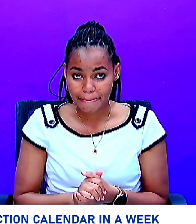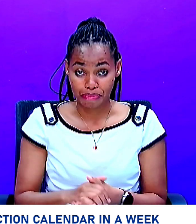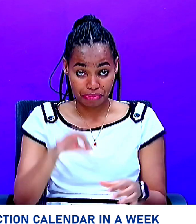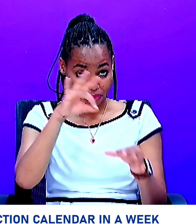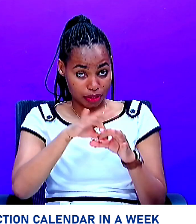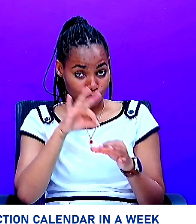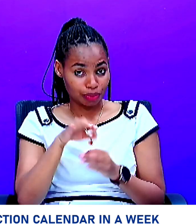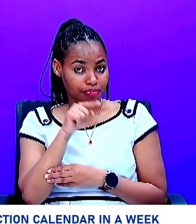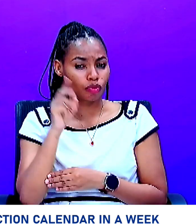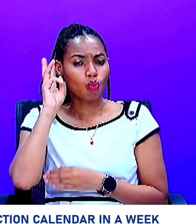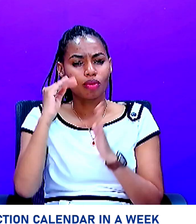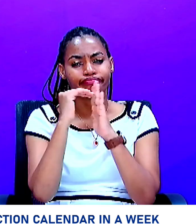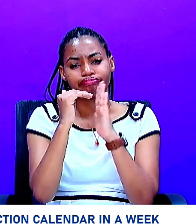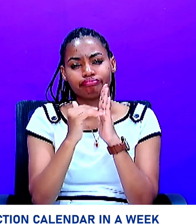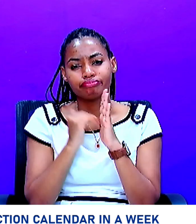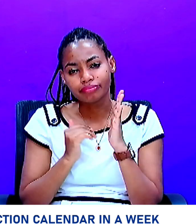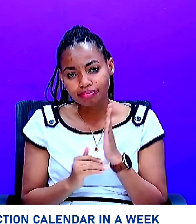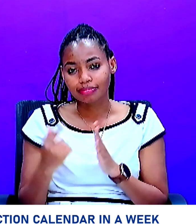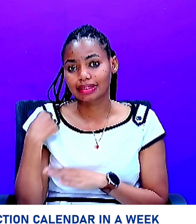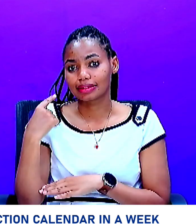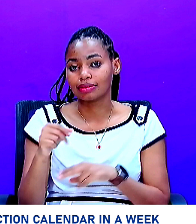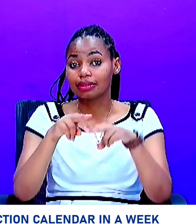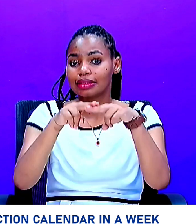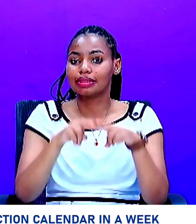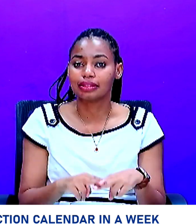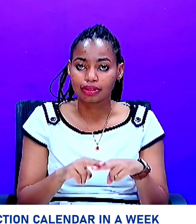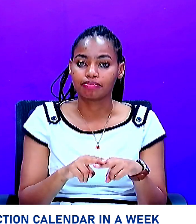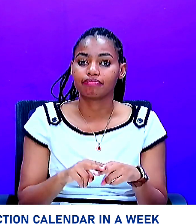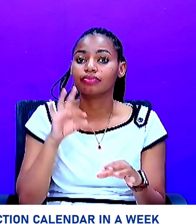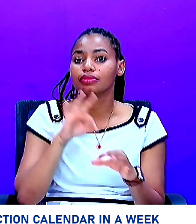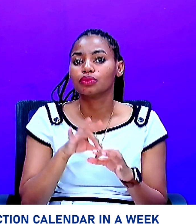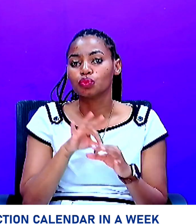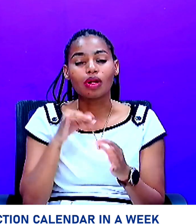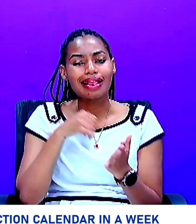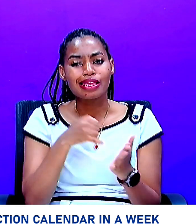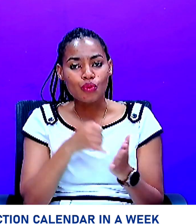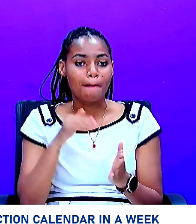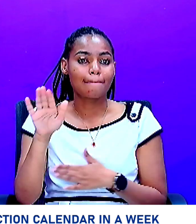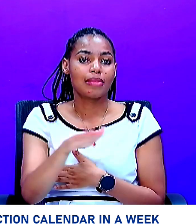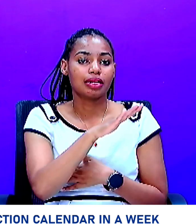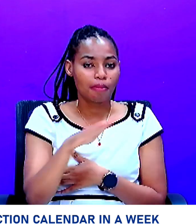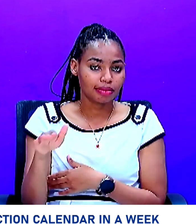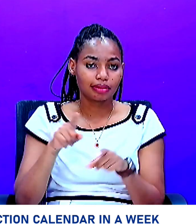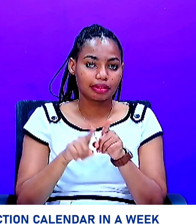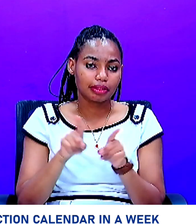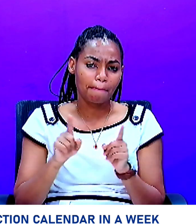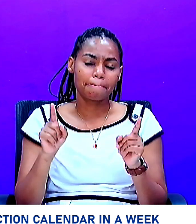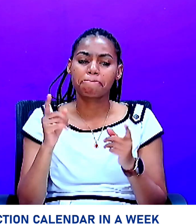means the by-election before the end of the year. The by-elections will address various